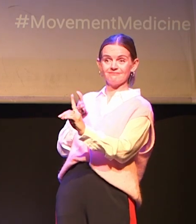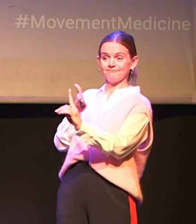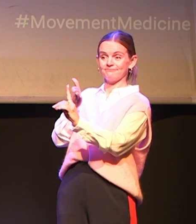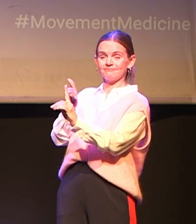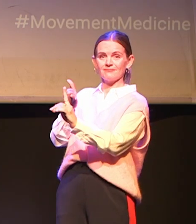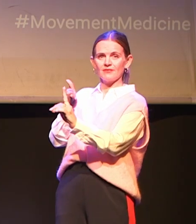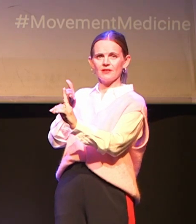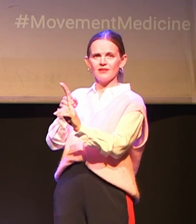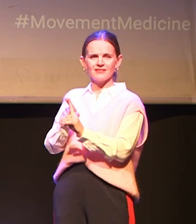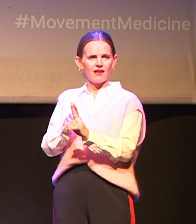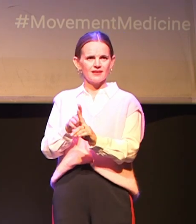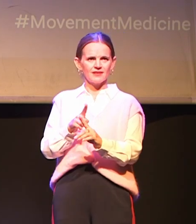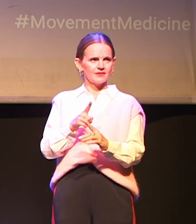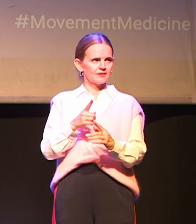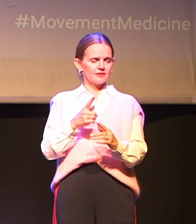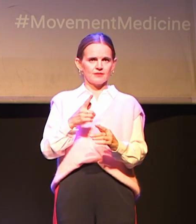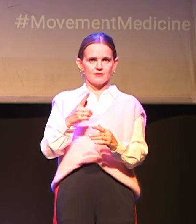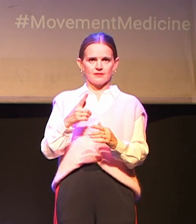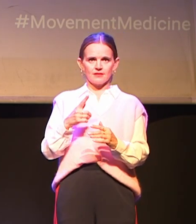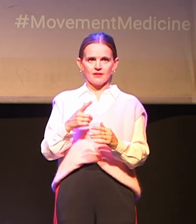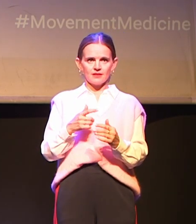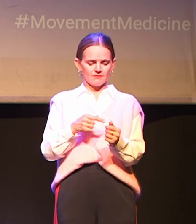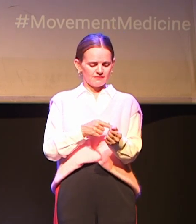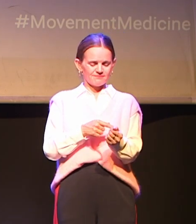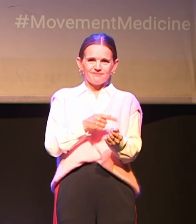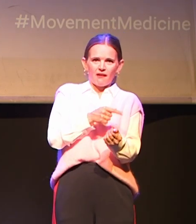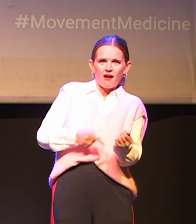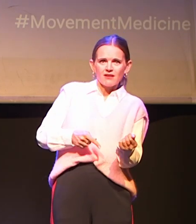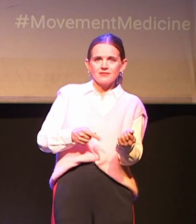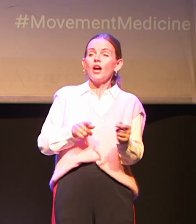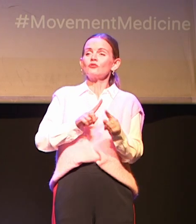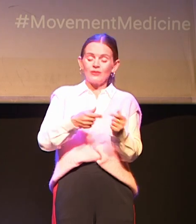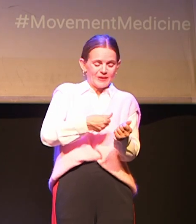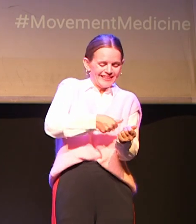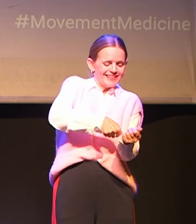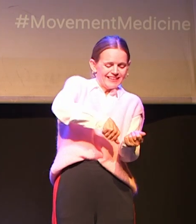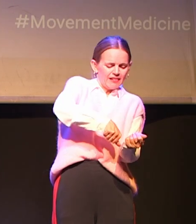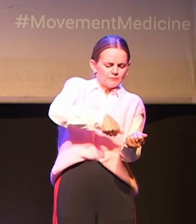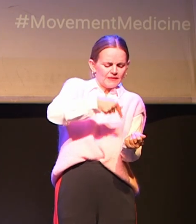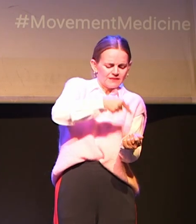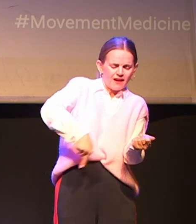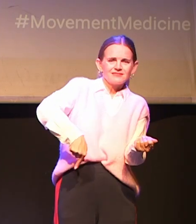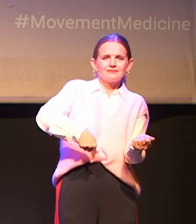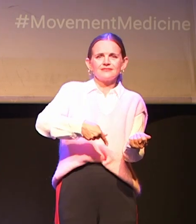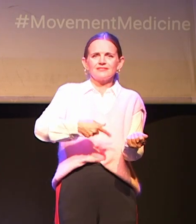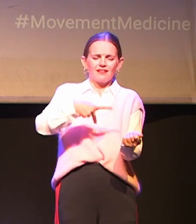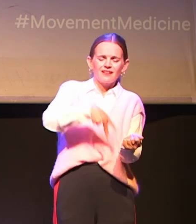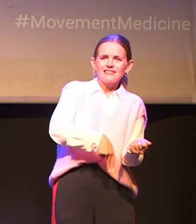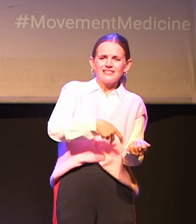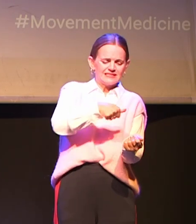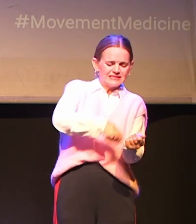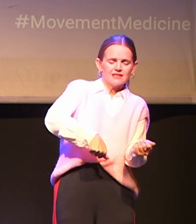like being cut and you're trying to like heal that cut while you're constantly being cut. And then this is where I think this pivot of